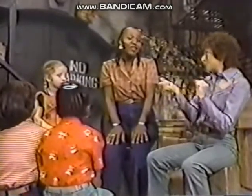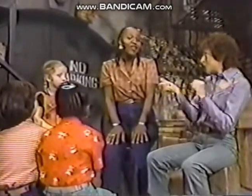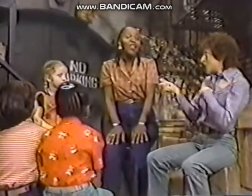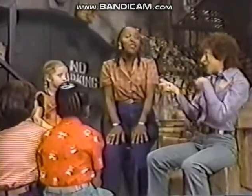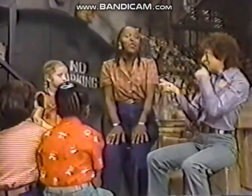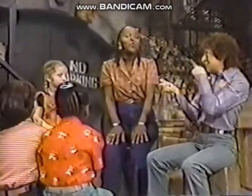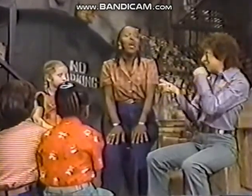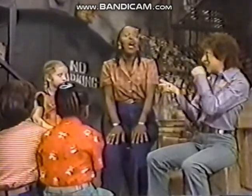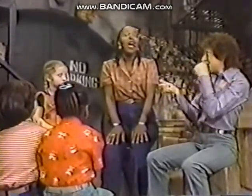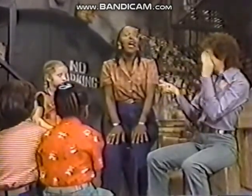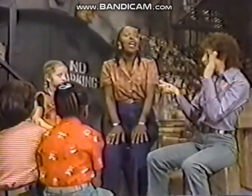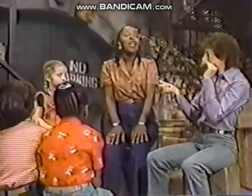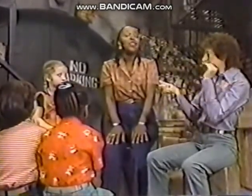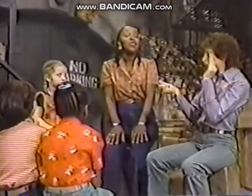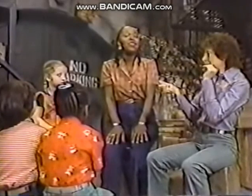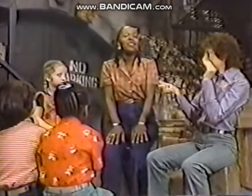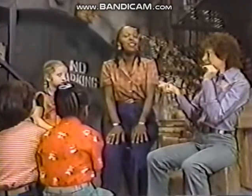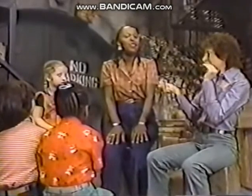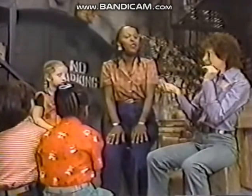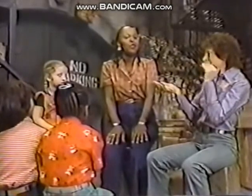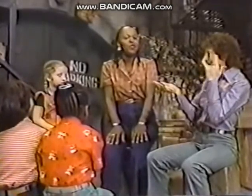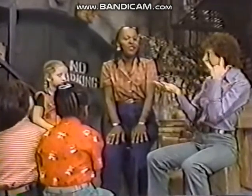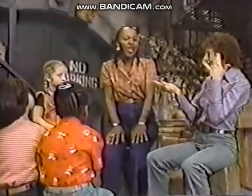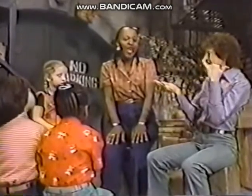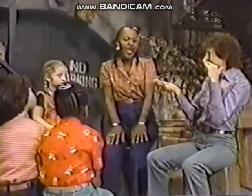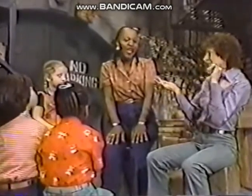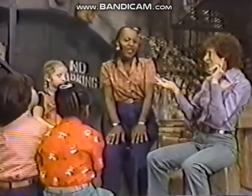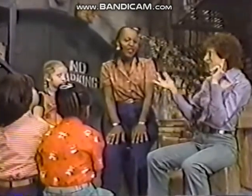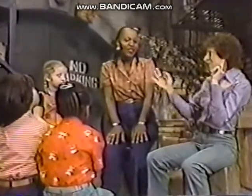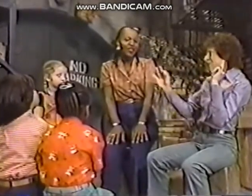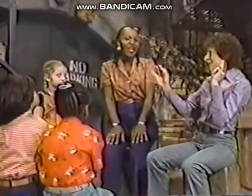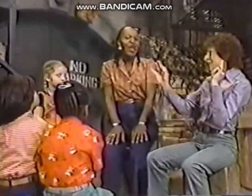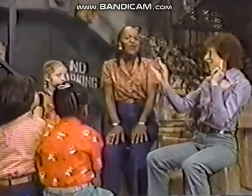said goodbye to Silver Tail,